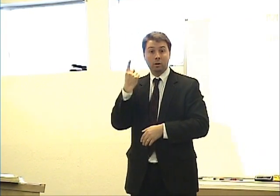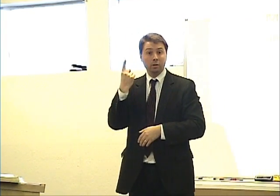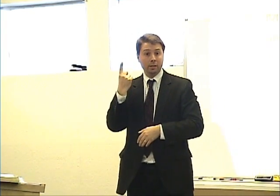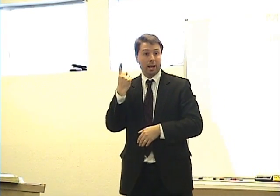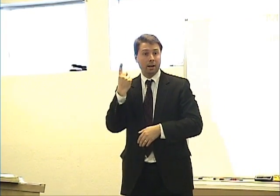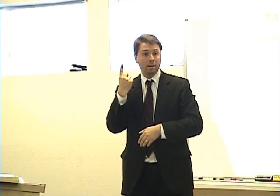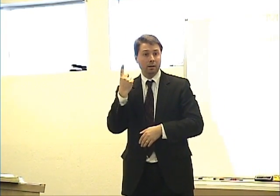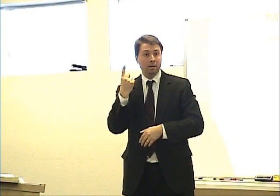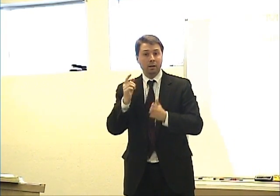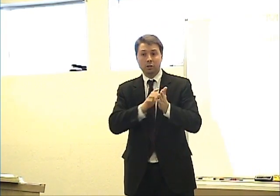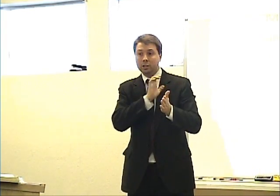school.